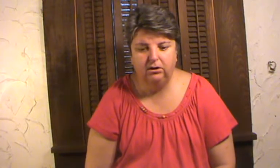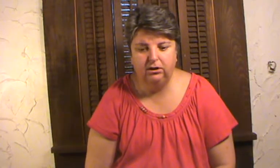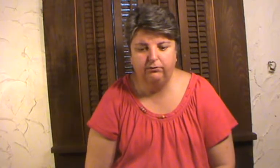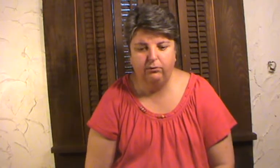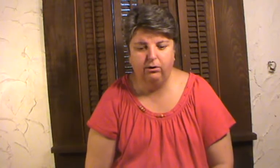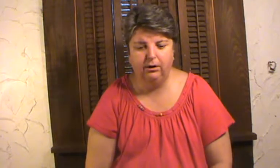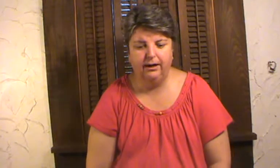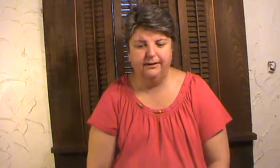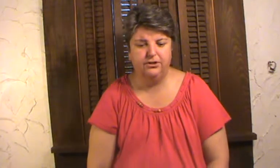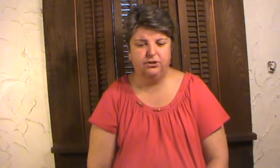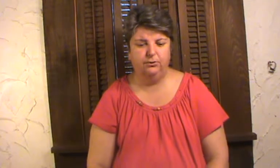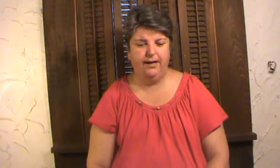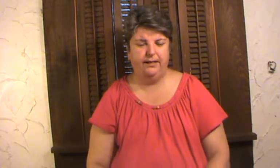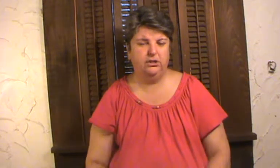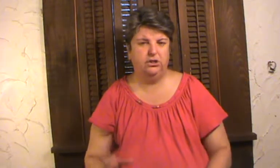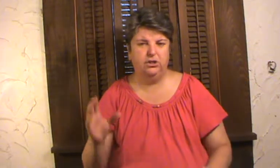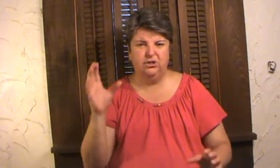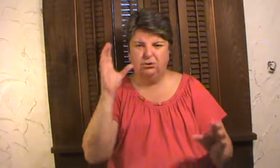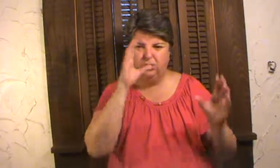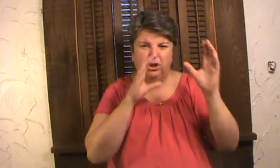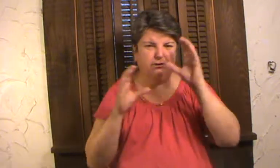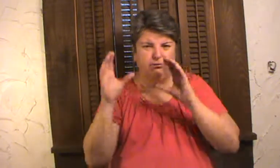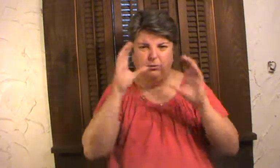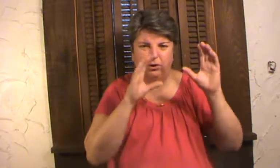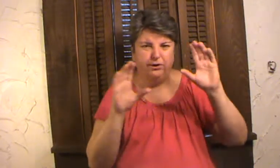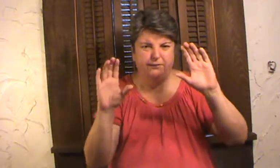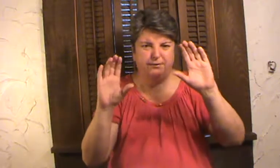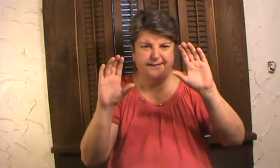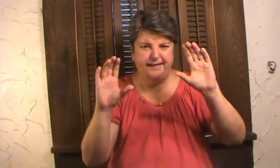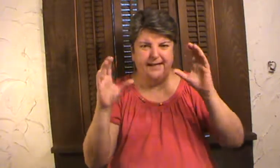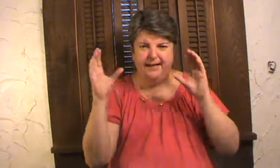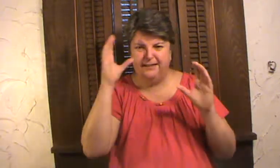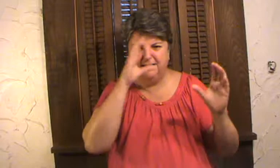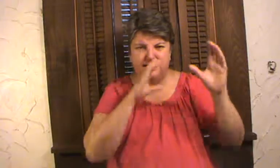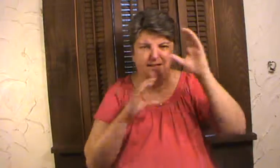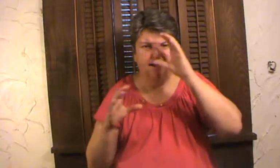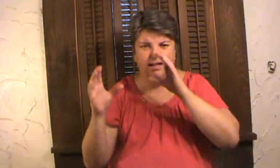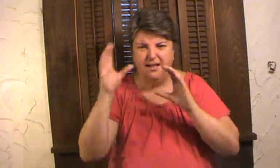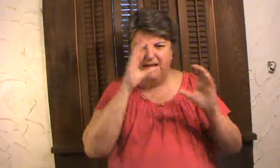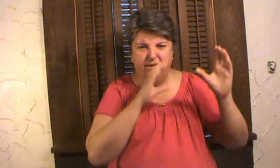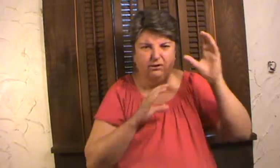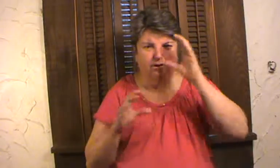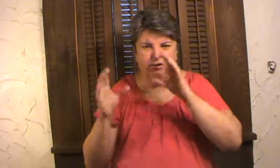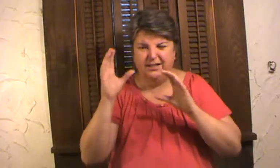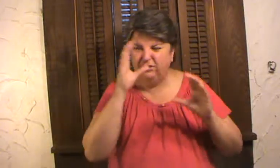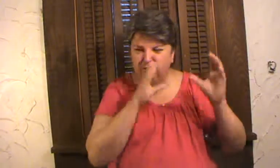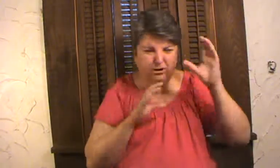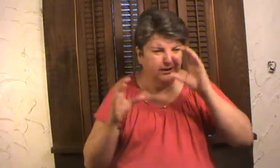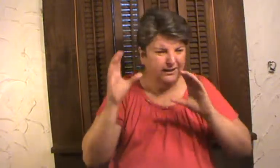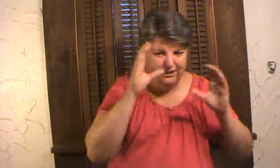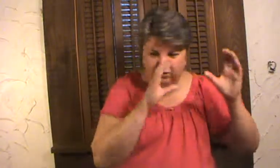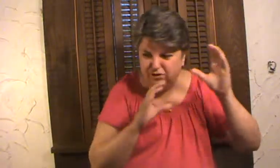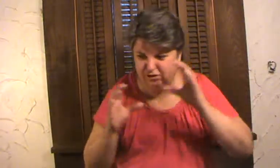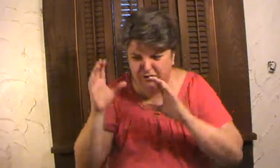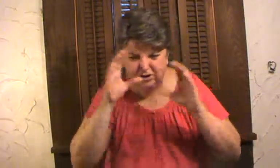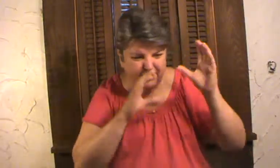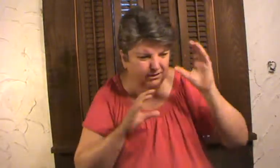Look for and strange. So look for, you have your C hands and they're alternating. You're looking, you're searching,